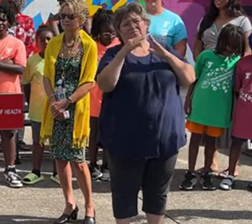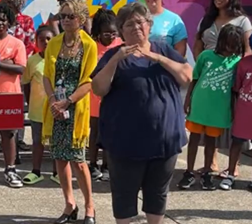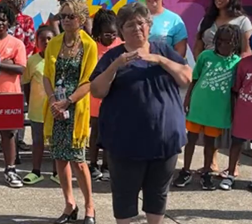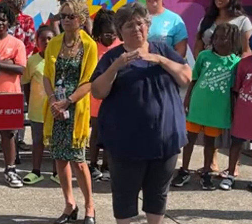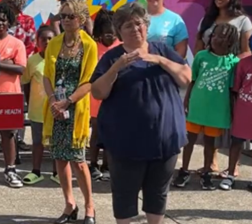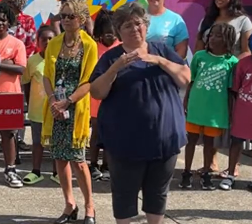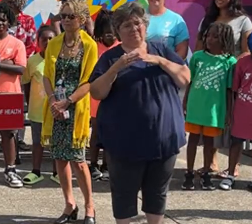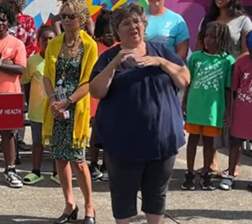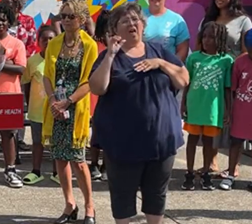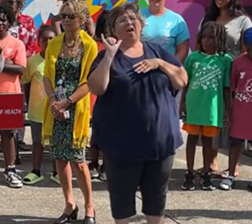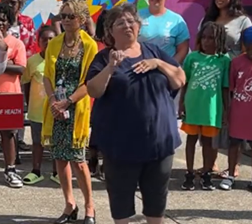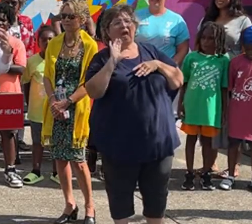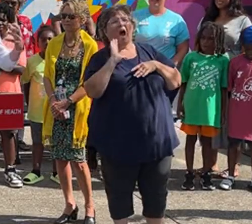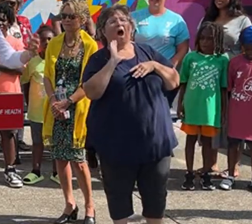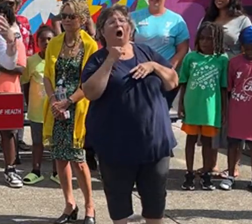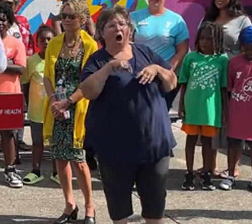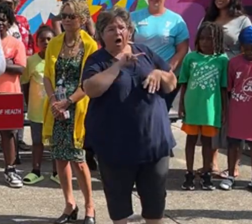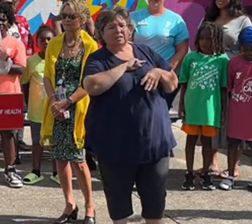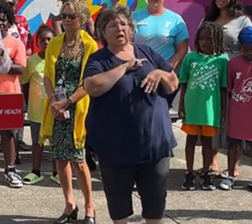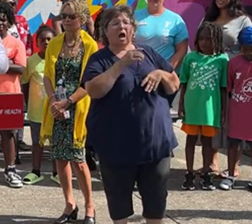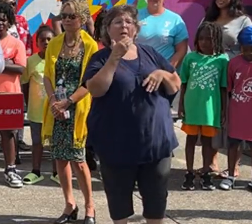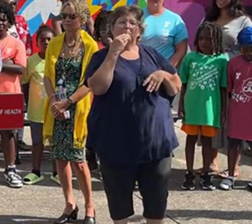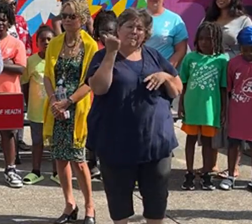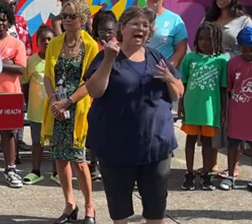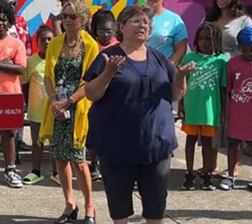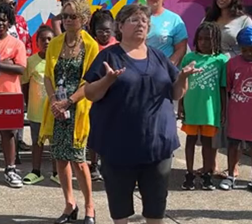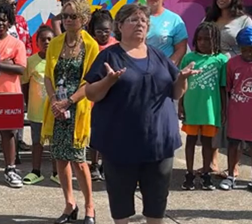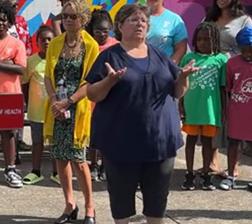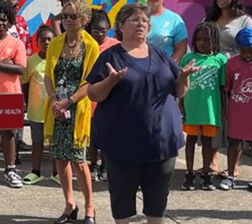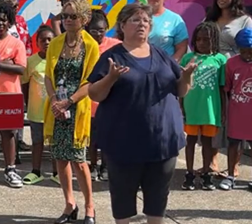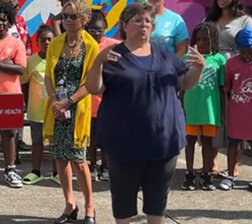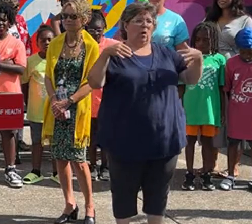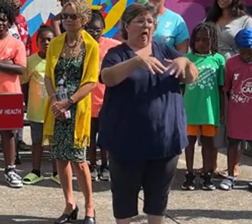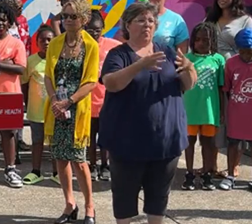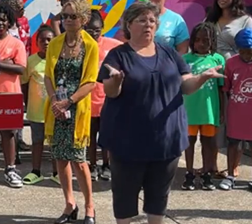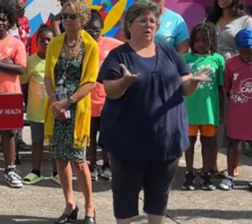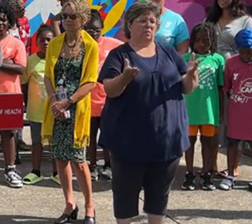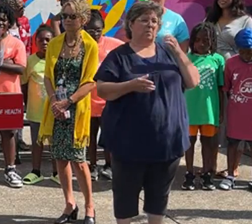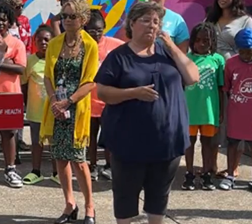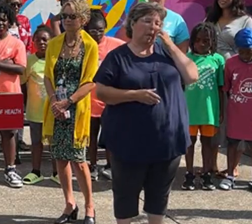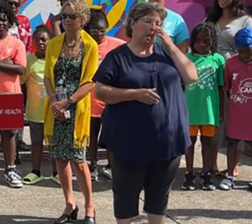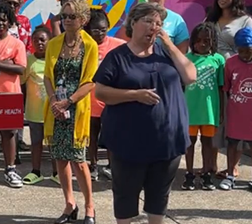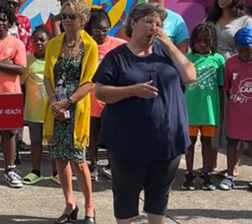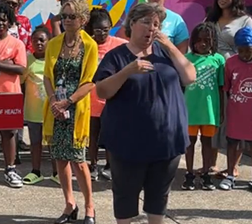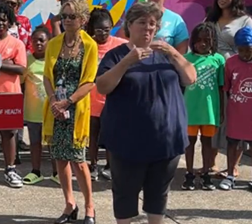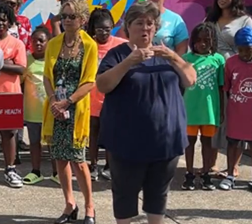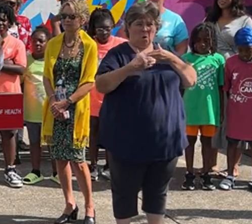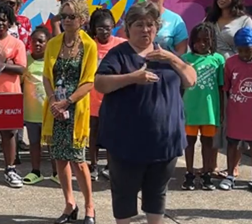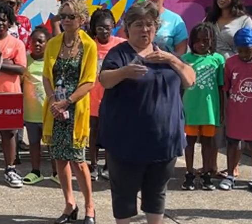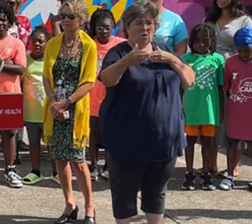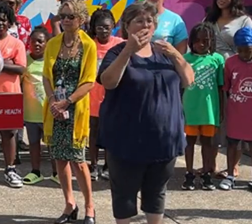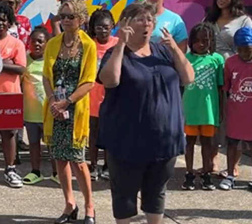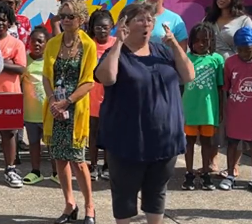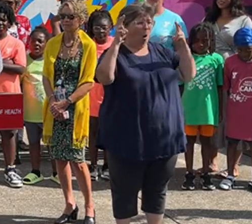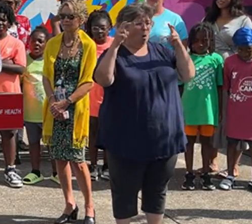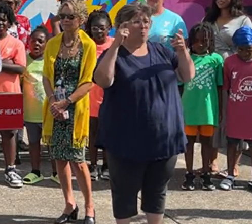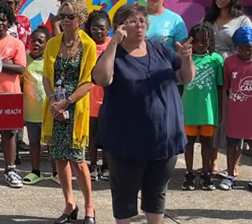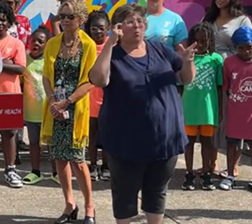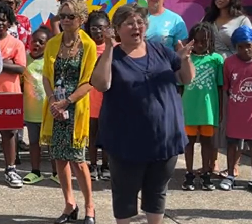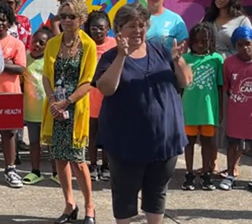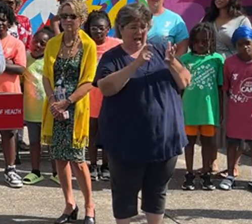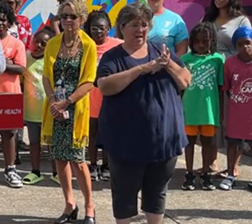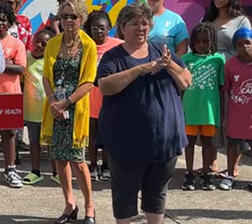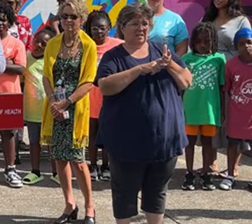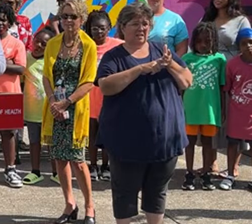This is us at our best as we gather. And as we move forward, I hope that you recognize